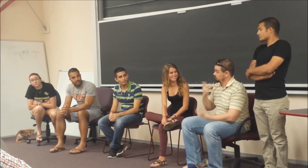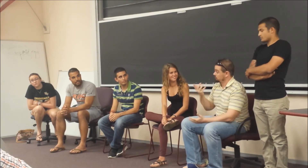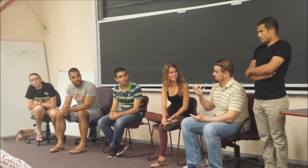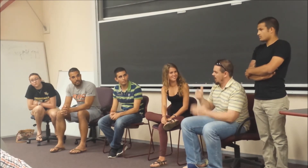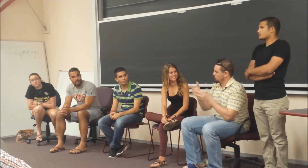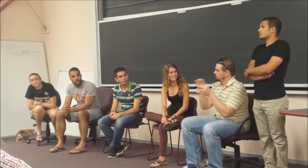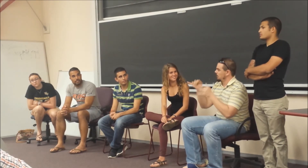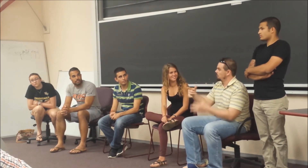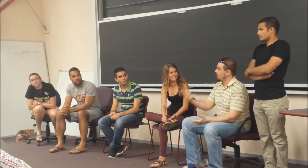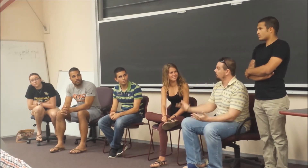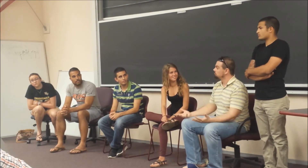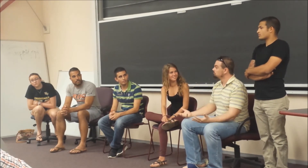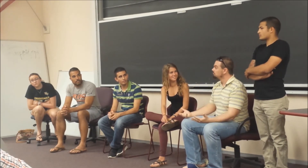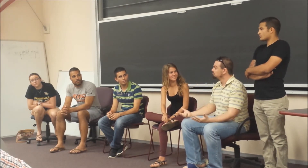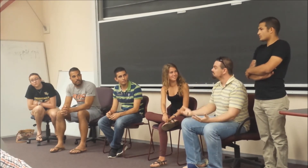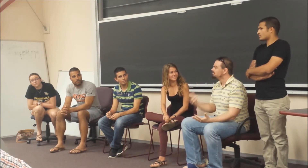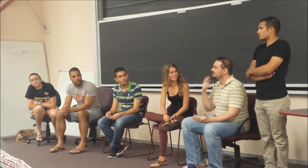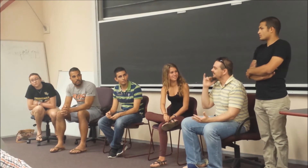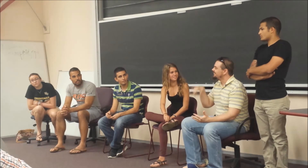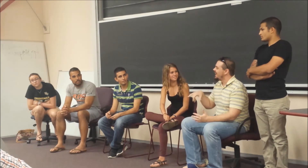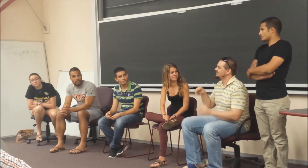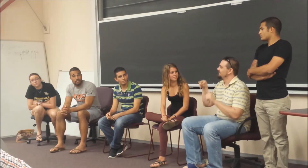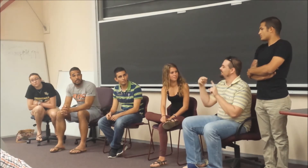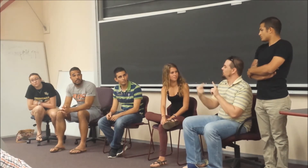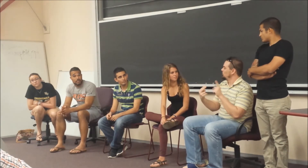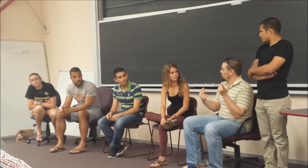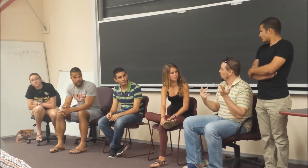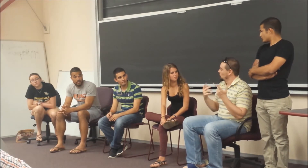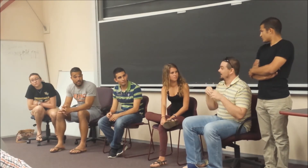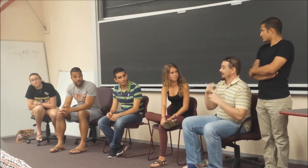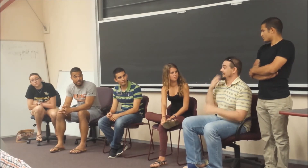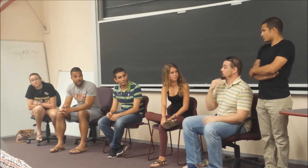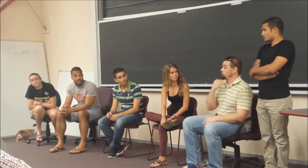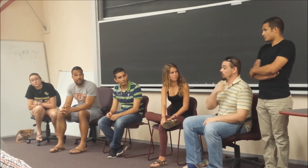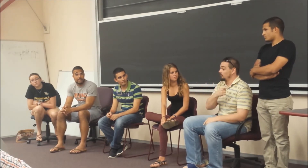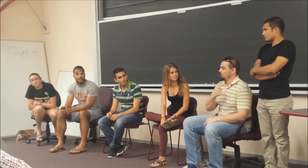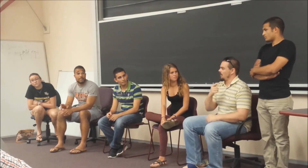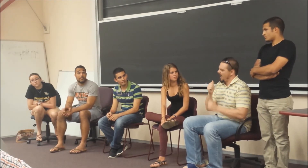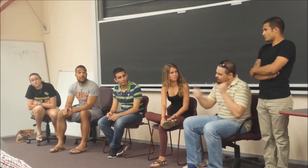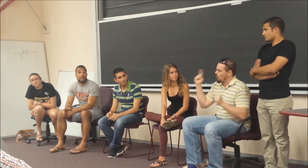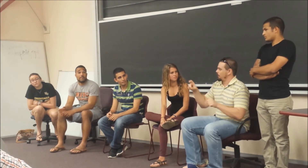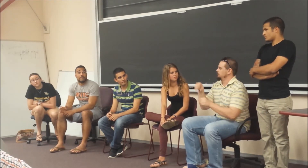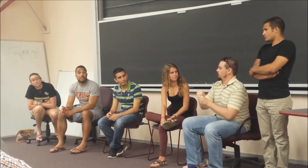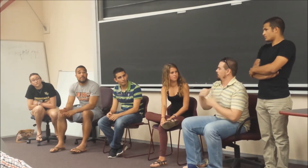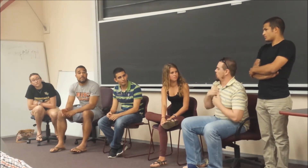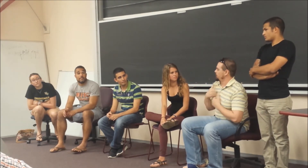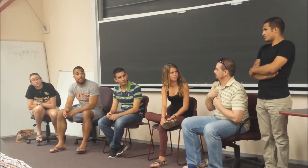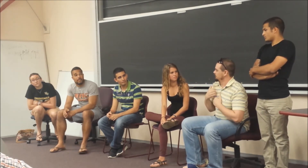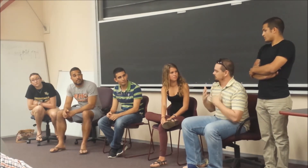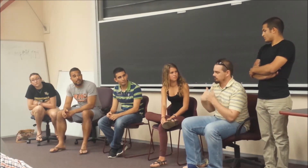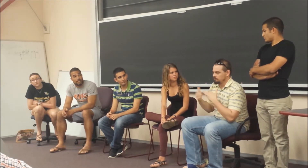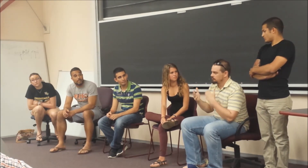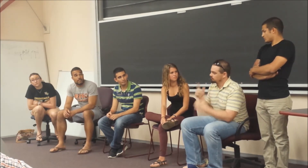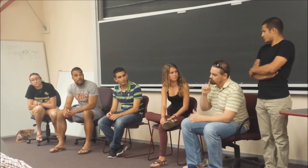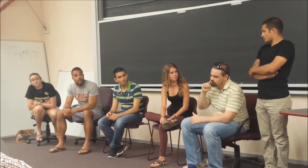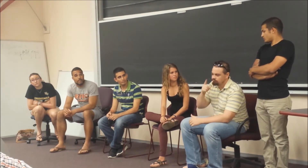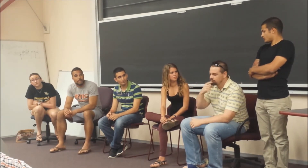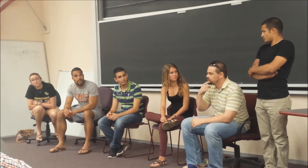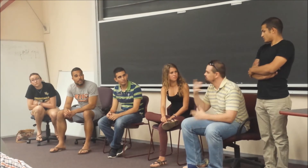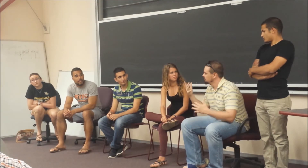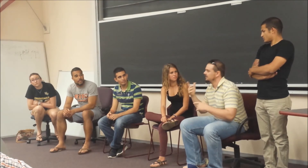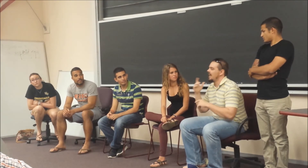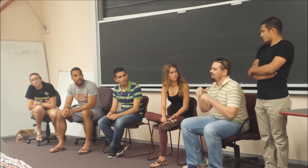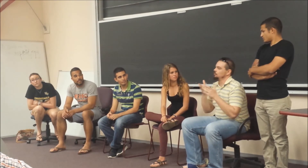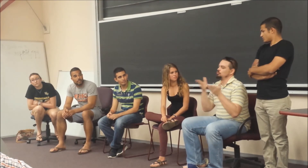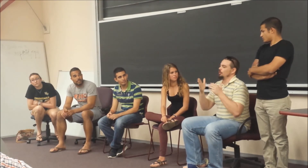have deaf people in their army. You know, how would you explain that? That's a different point of view. In Israel, everybody must go to the army. It